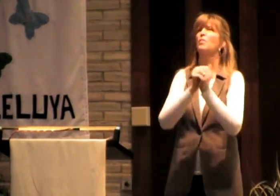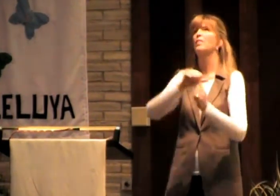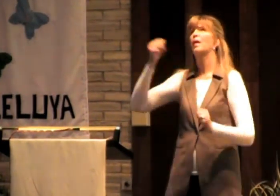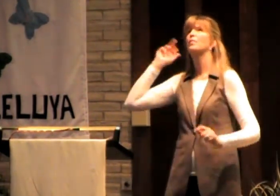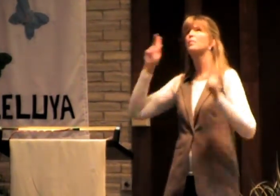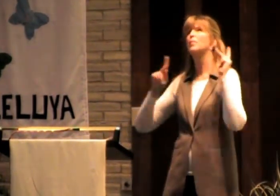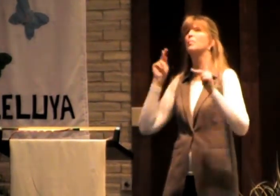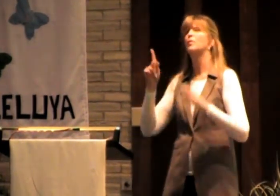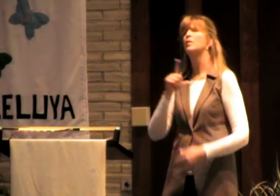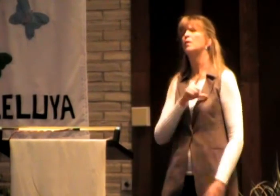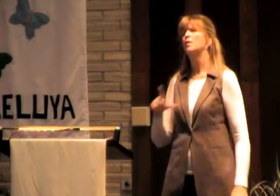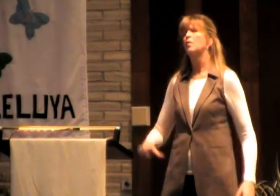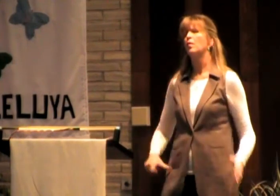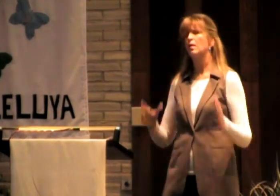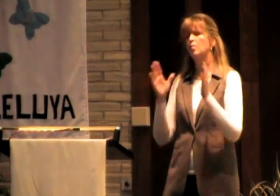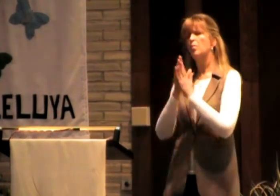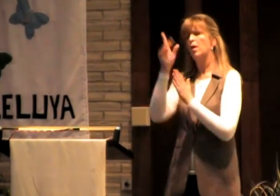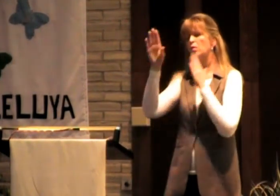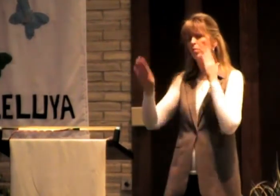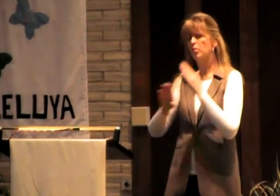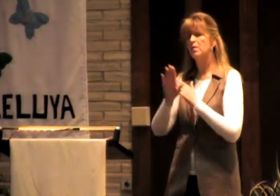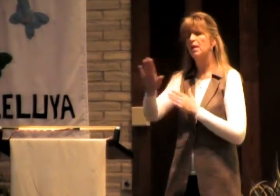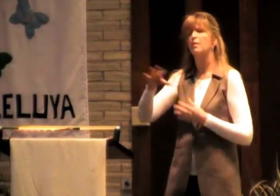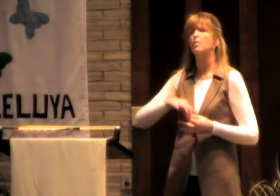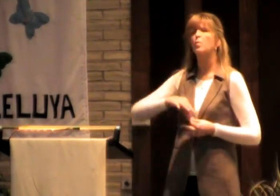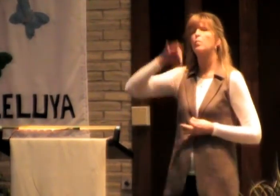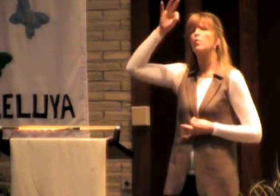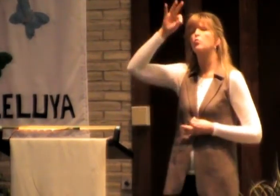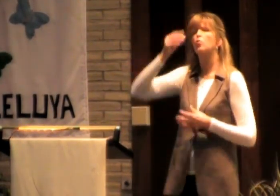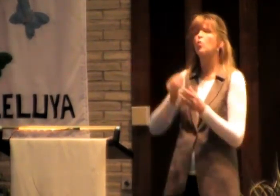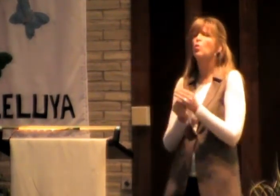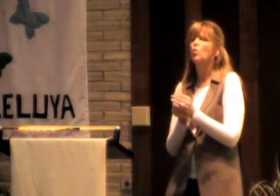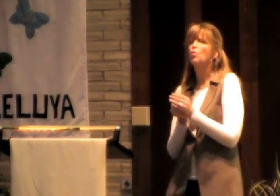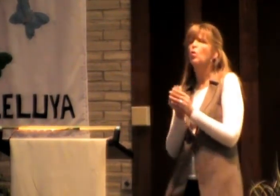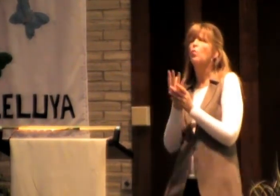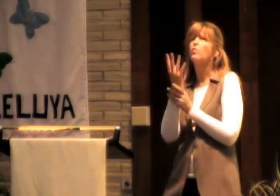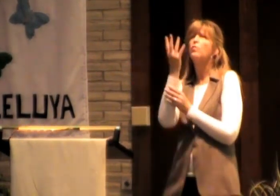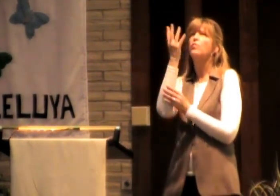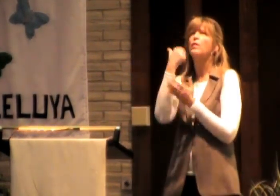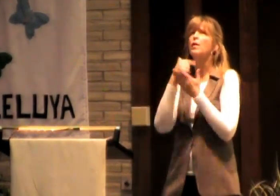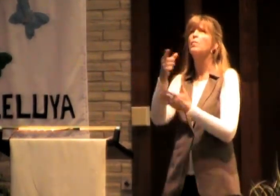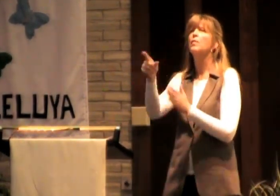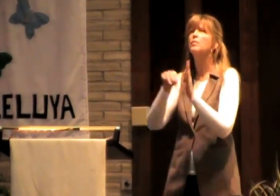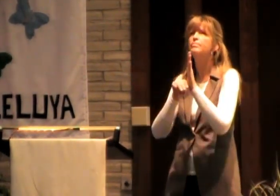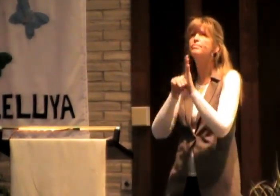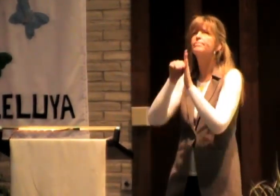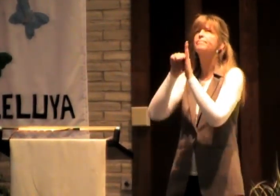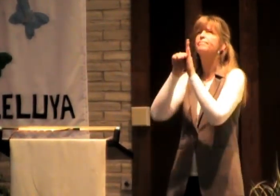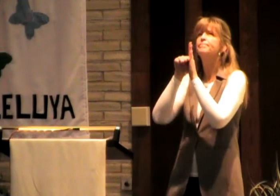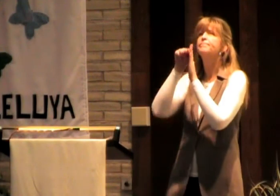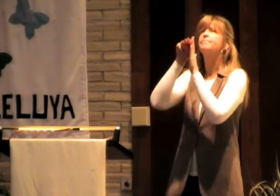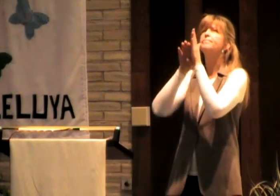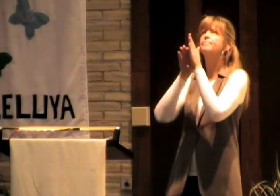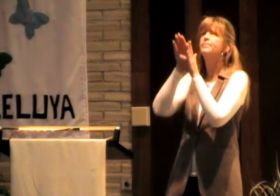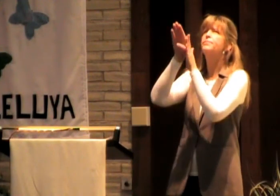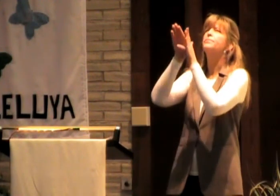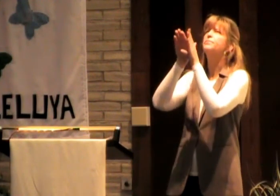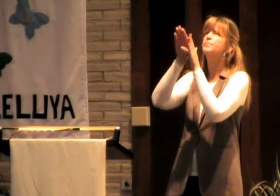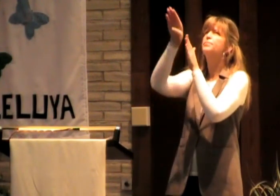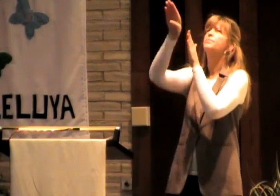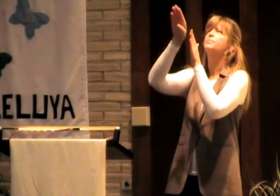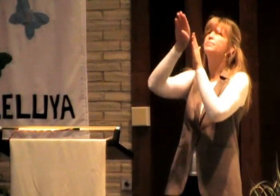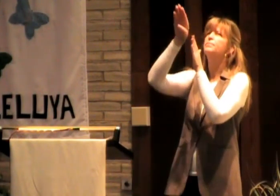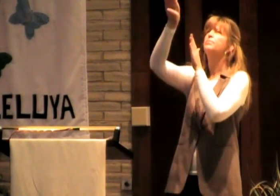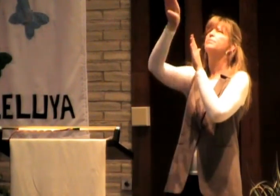And when we see that blessing, that we share that with other people. Lord, I pray your protection, and I pray that for spiritual growth